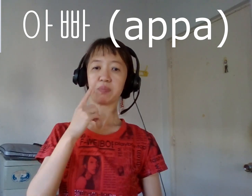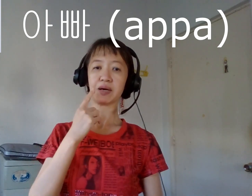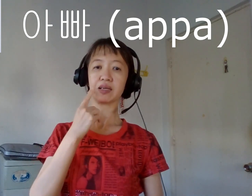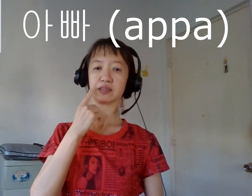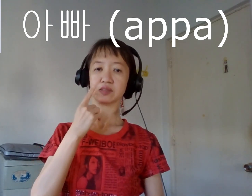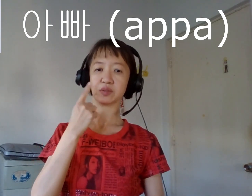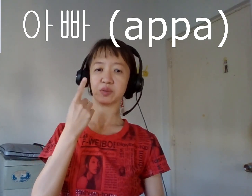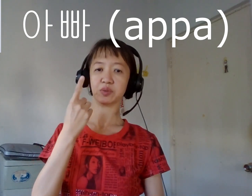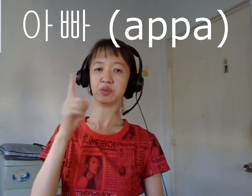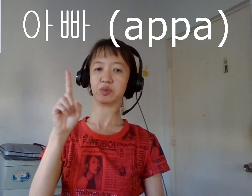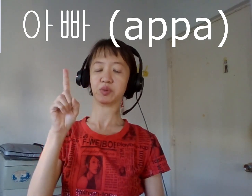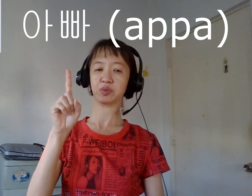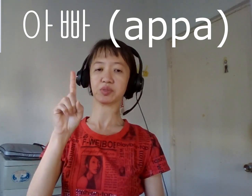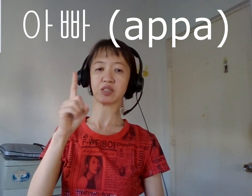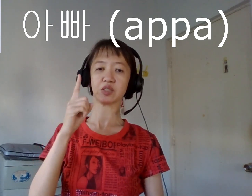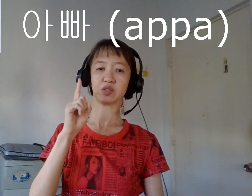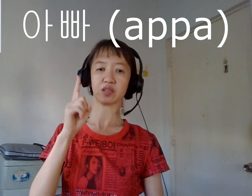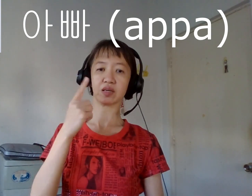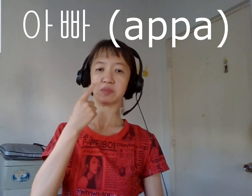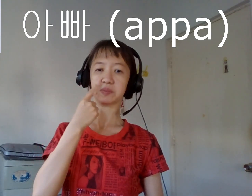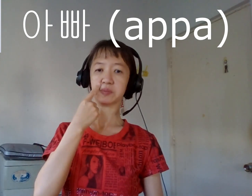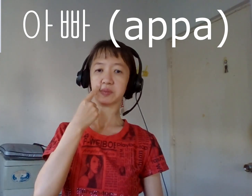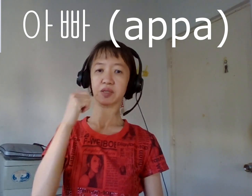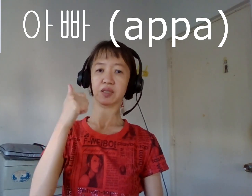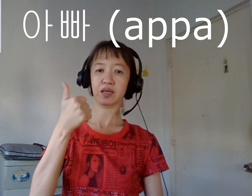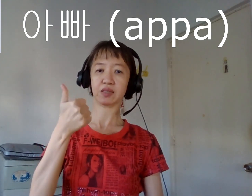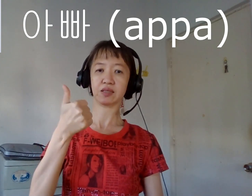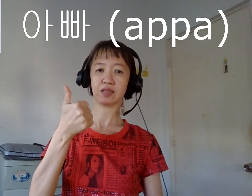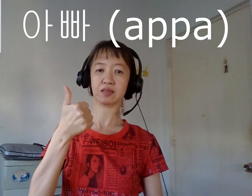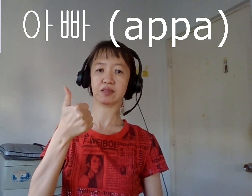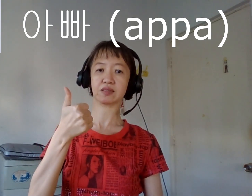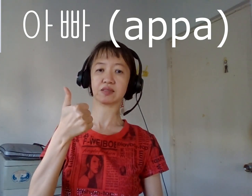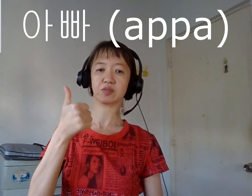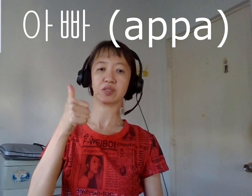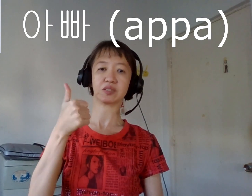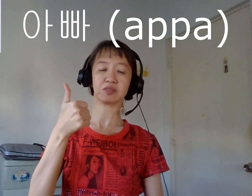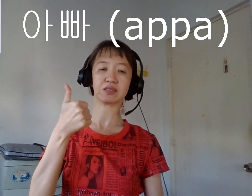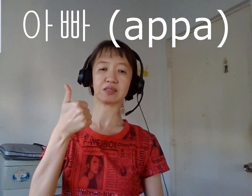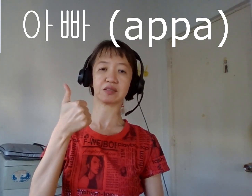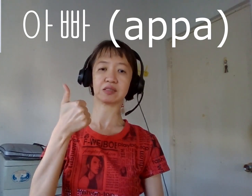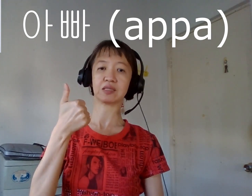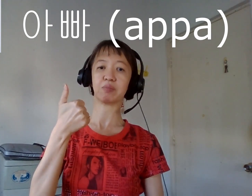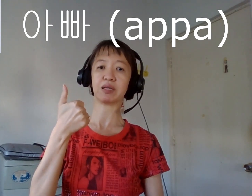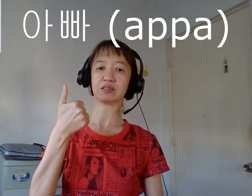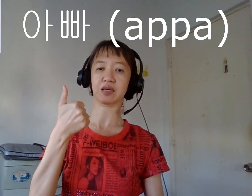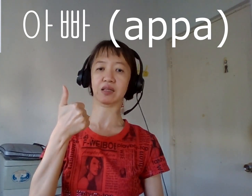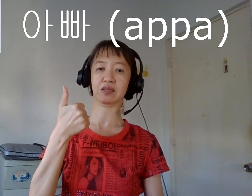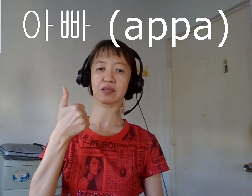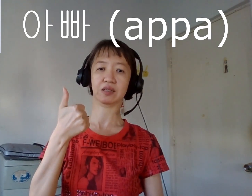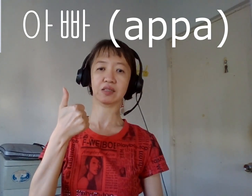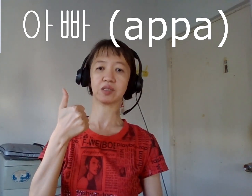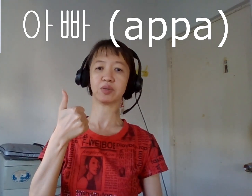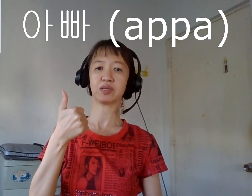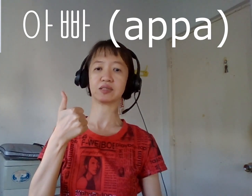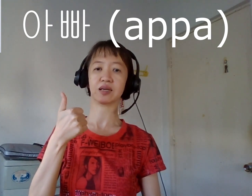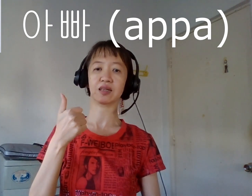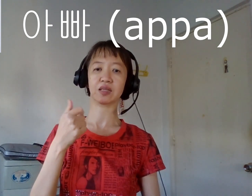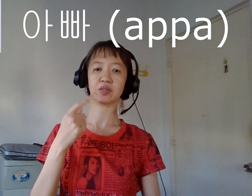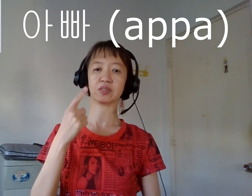apa. So you touch your thumb, and then this. So this is the male sign in Korean Sign Language.